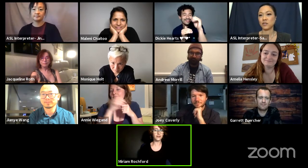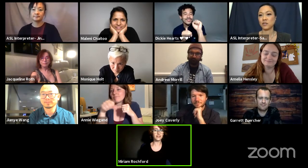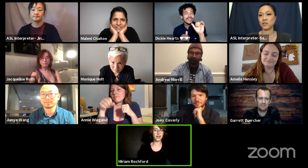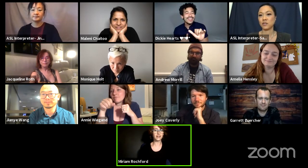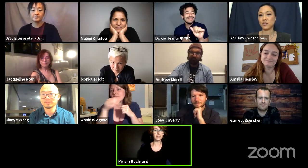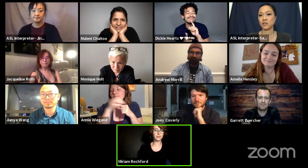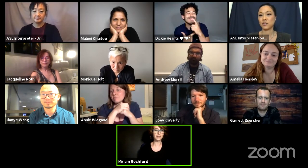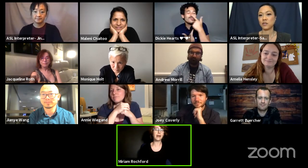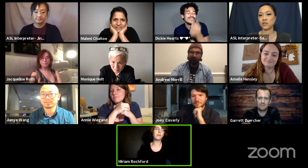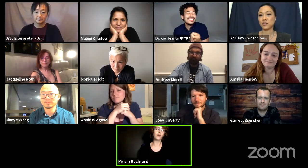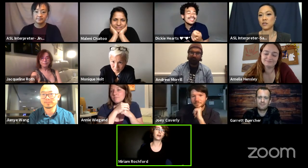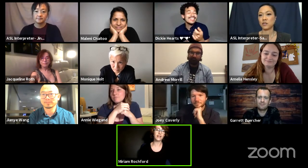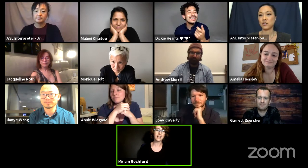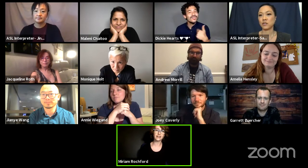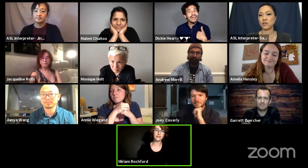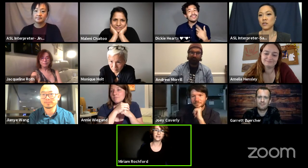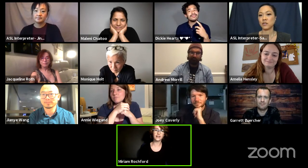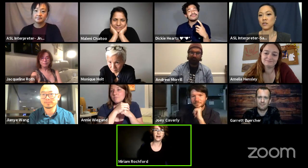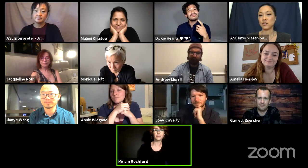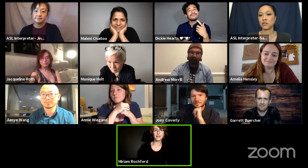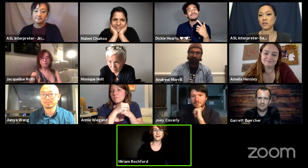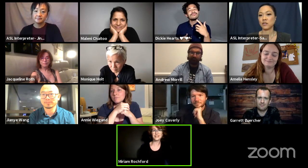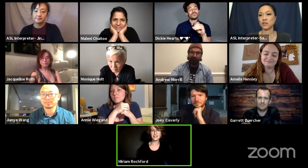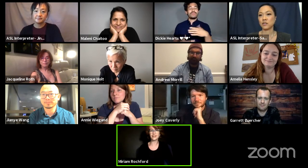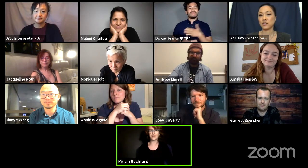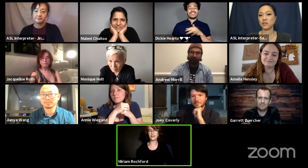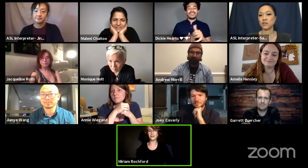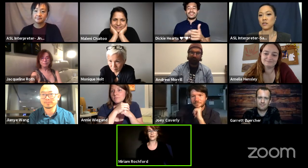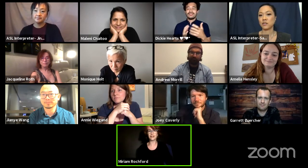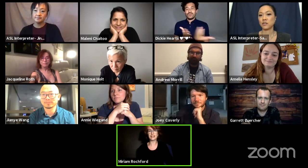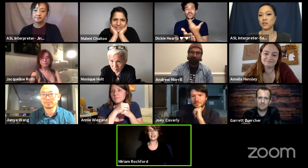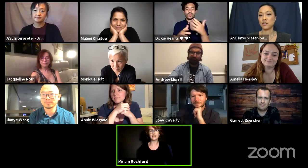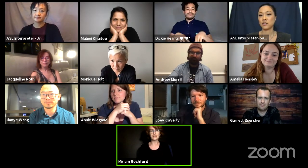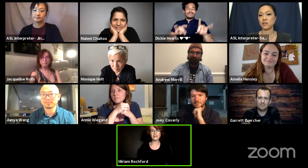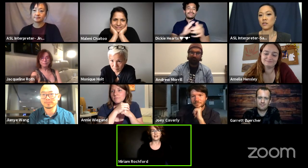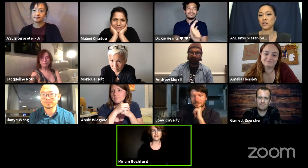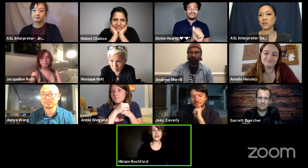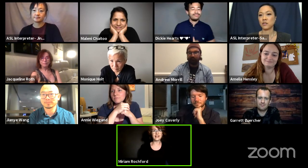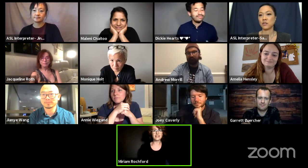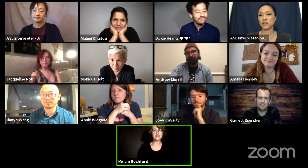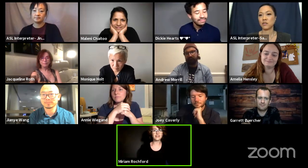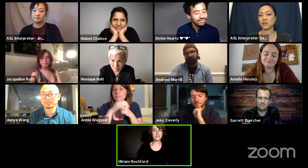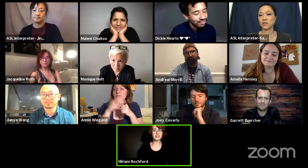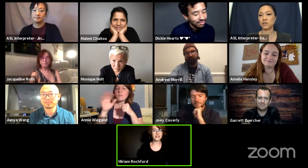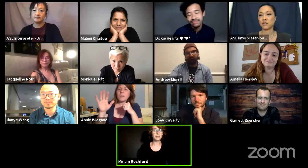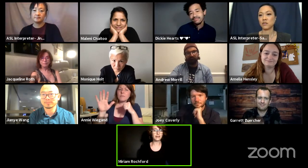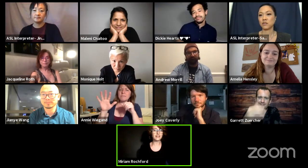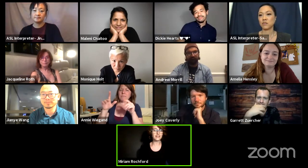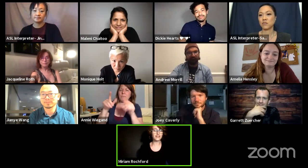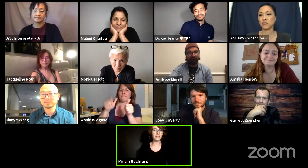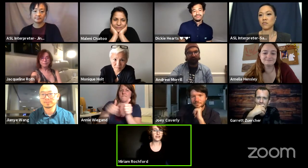forced us to get more creative. And that was a really nice experience and challenge